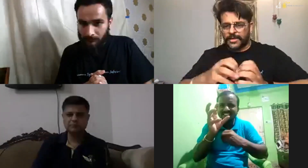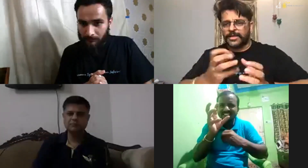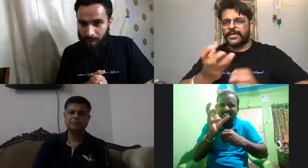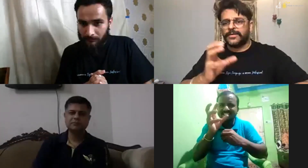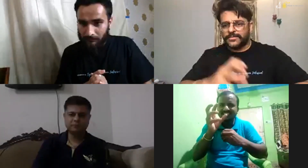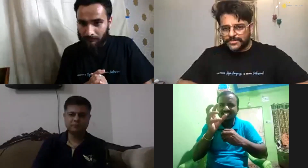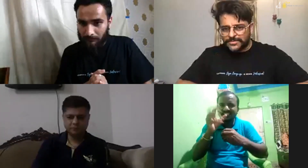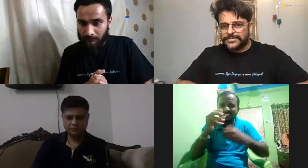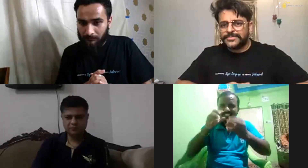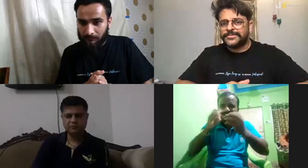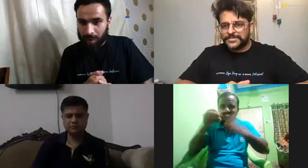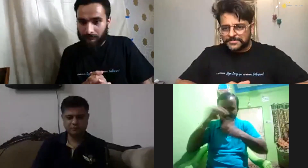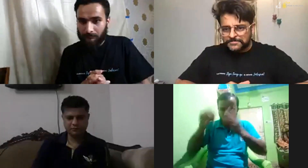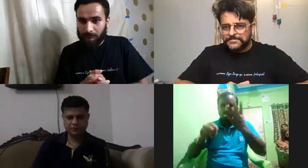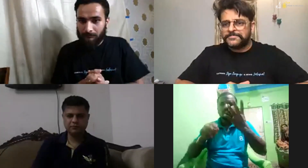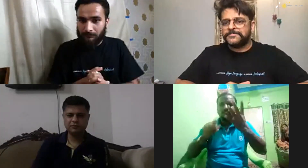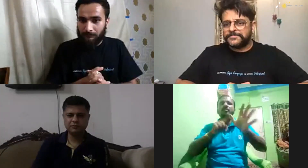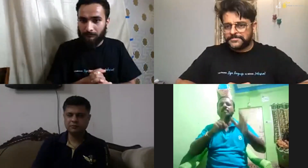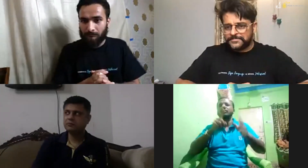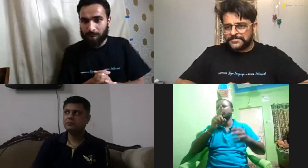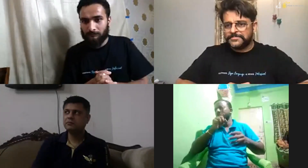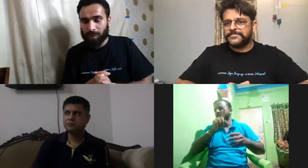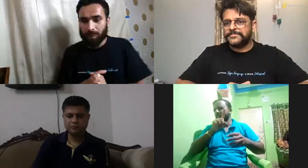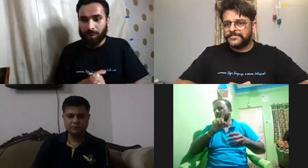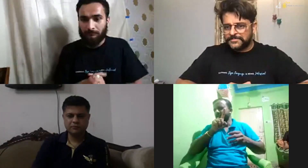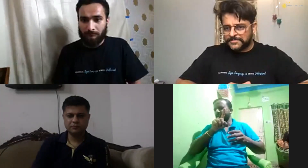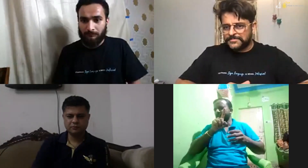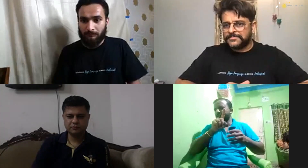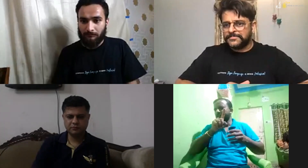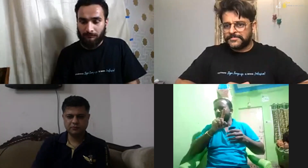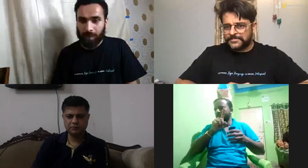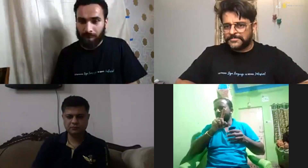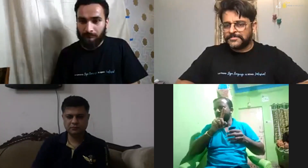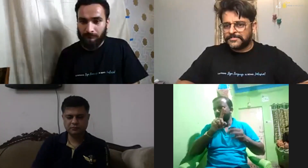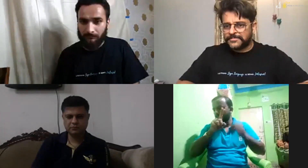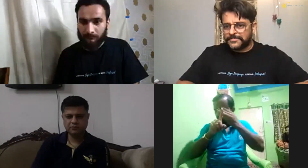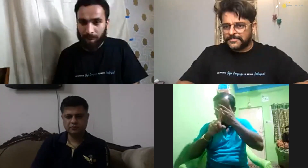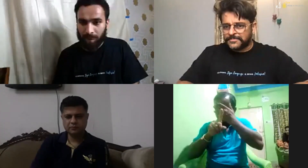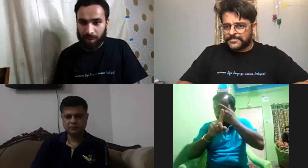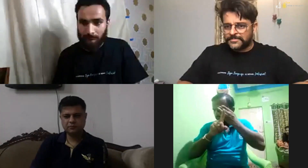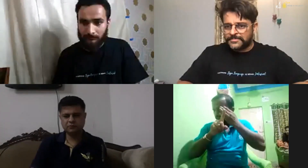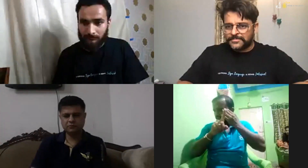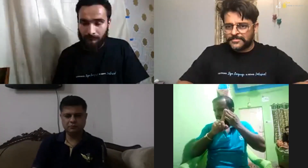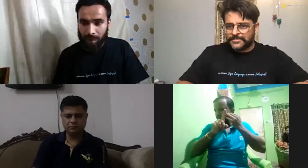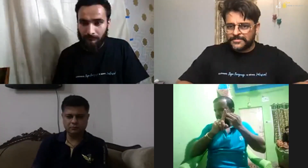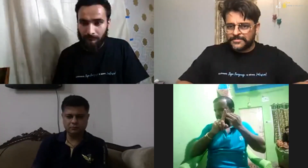What's that? some pakoras, Vada pav. vada pav, yeah, vada pav, and